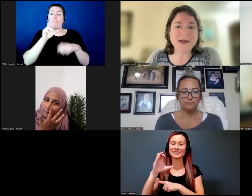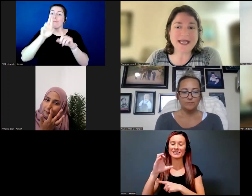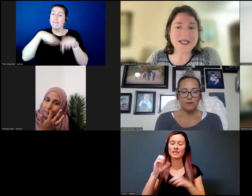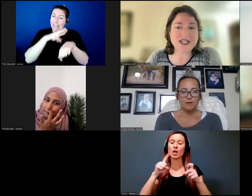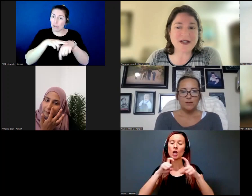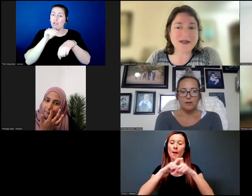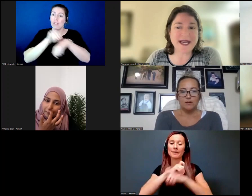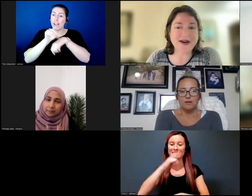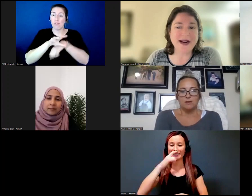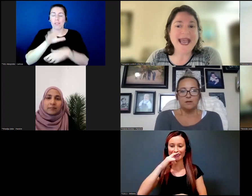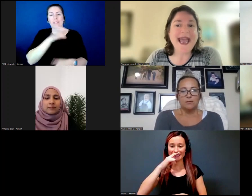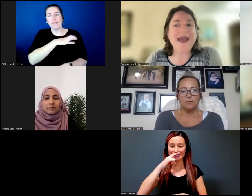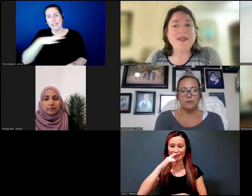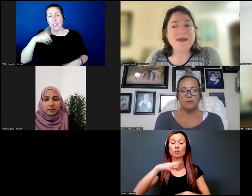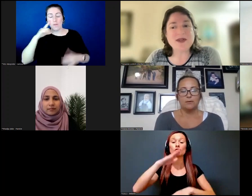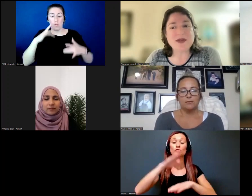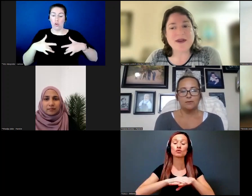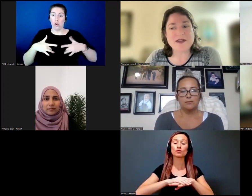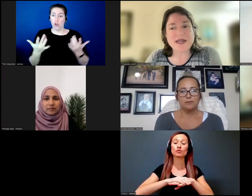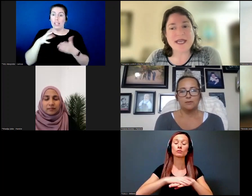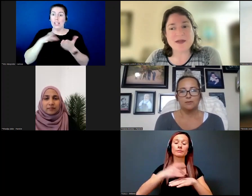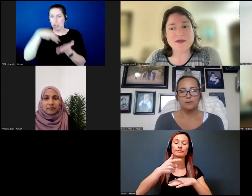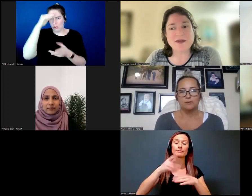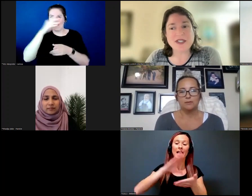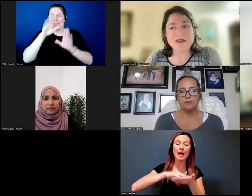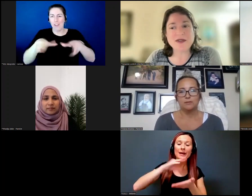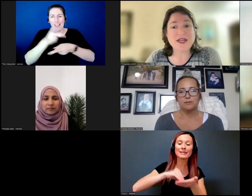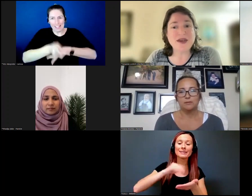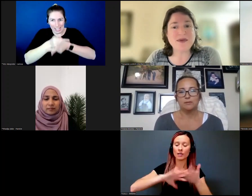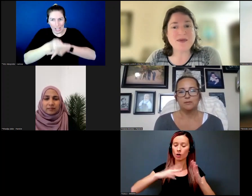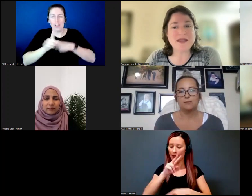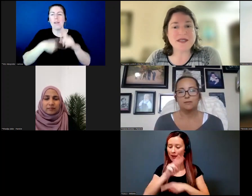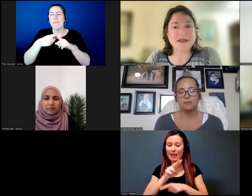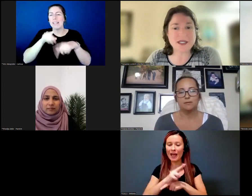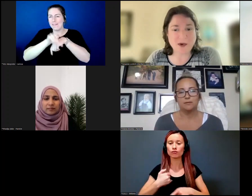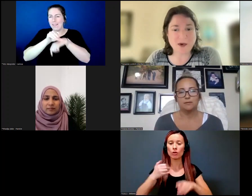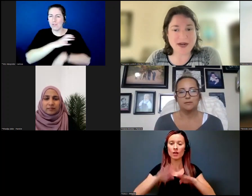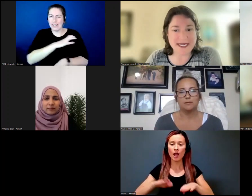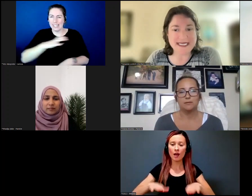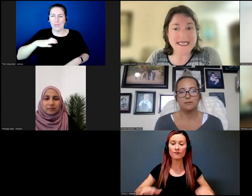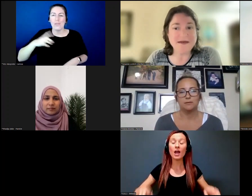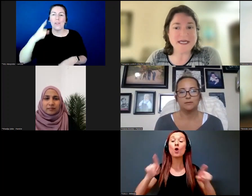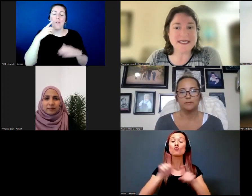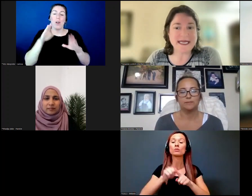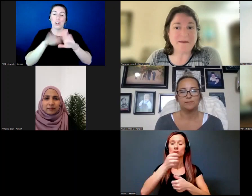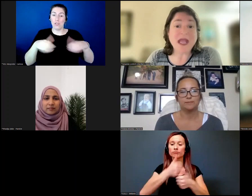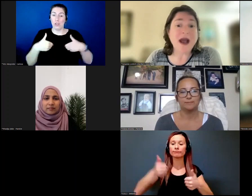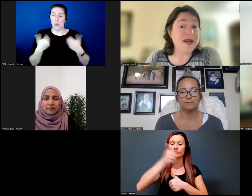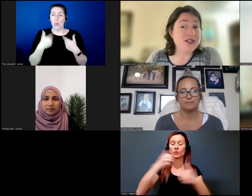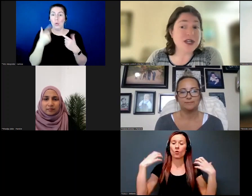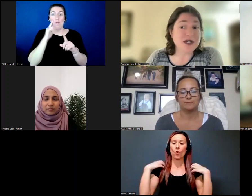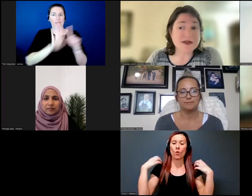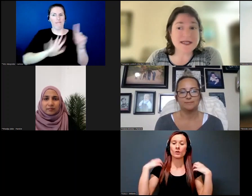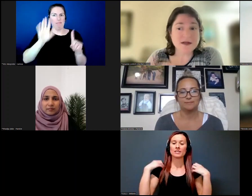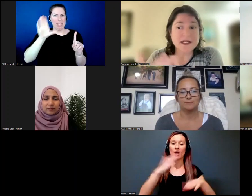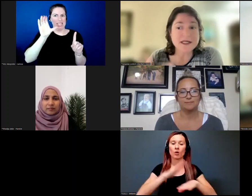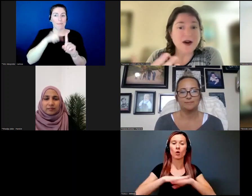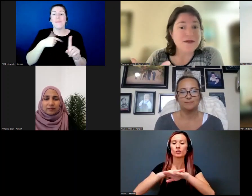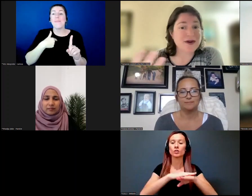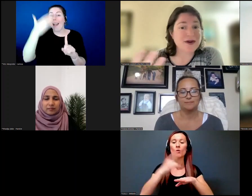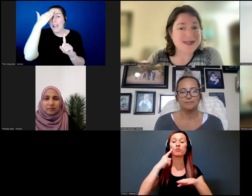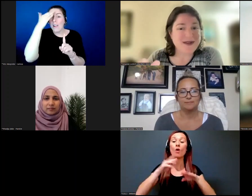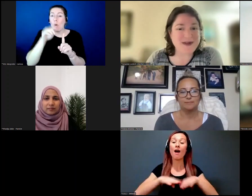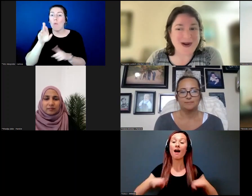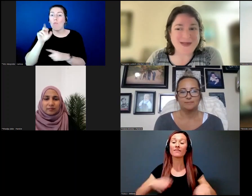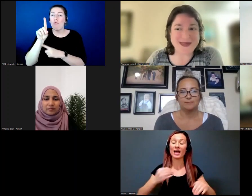Early Learning and Childcare and the Ministry Advisory Council for Children and Youth with Support Needs in BC. I know she also has a lot to